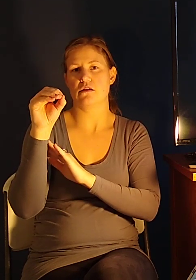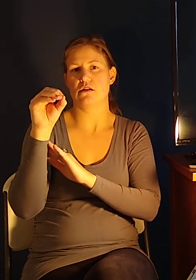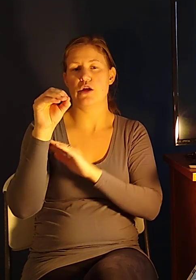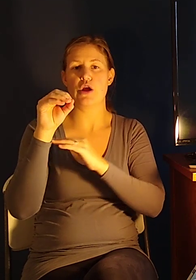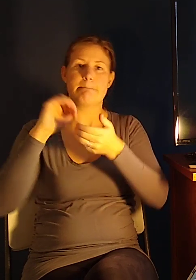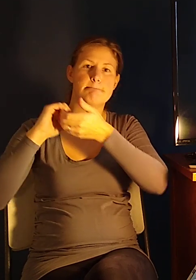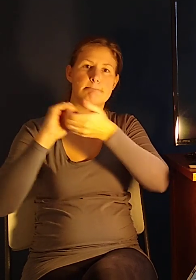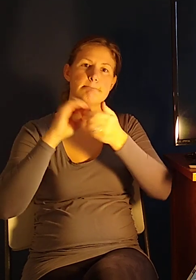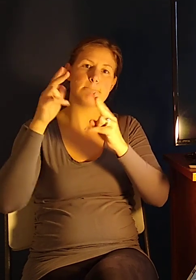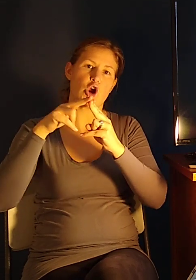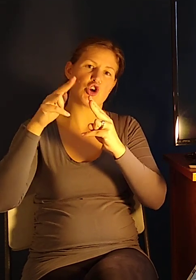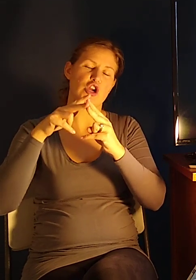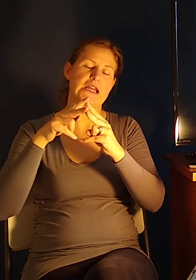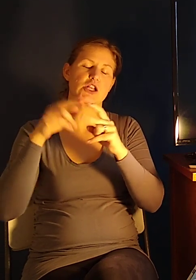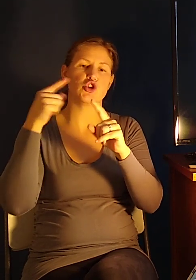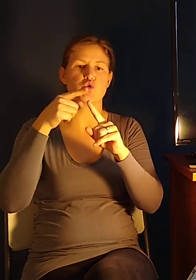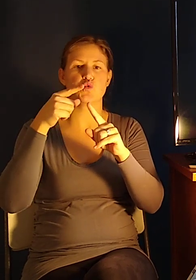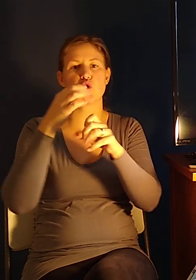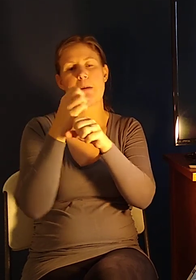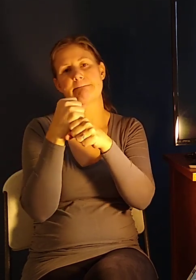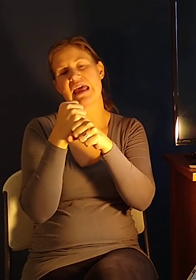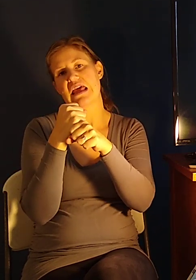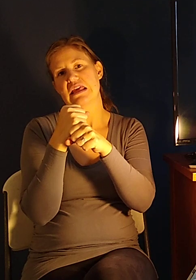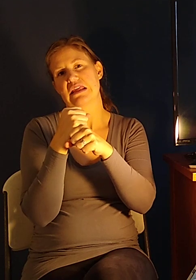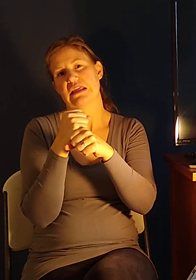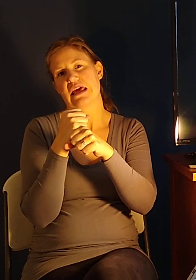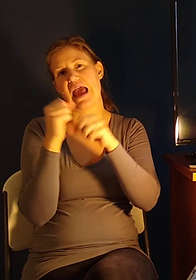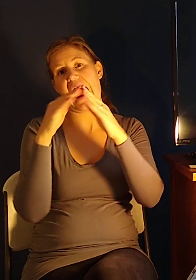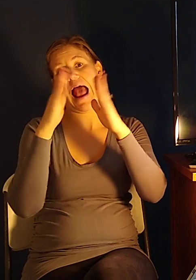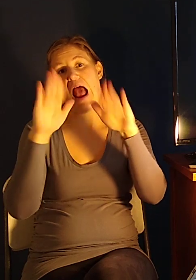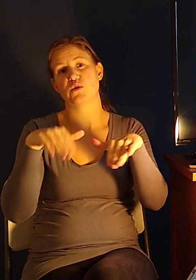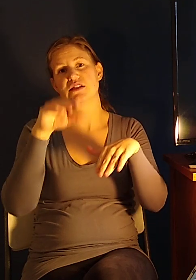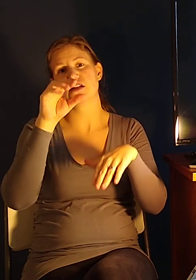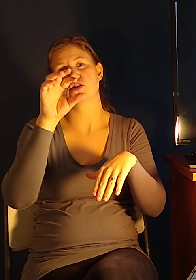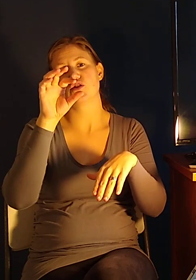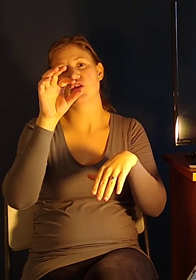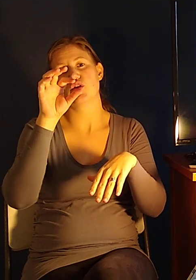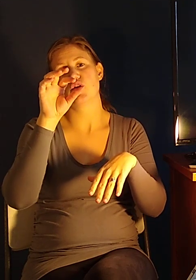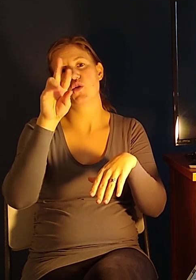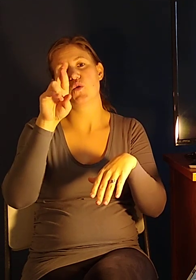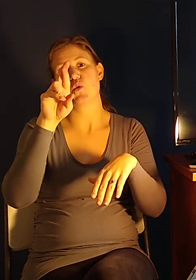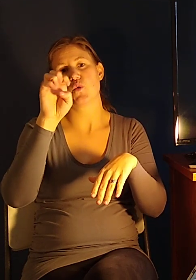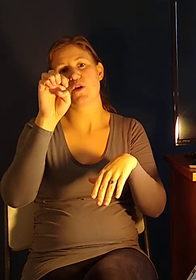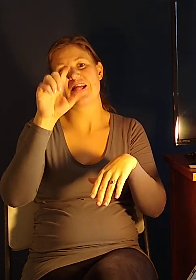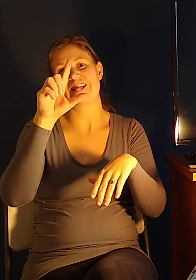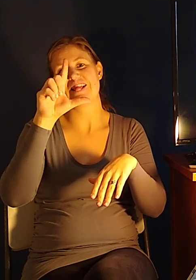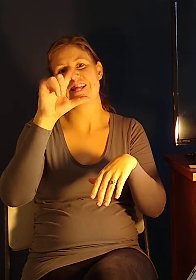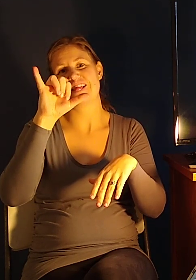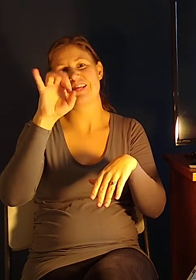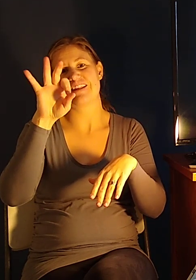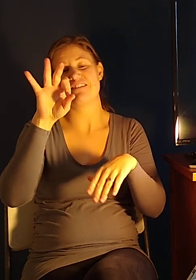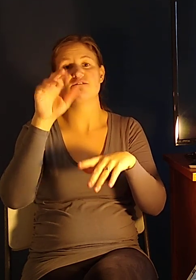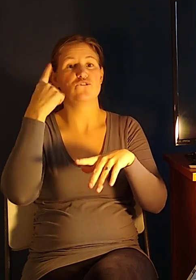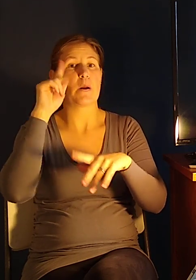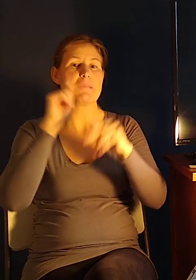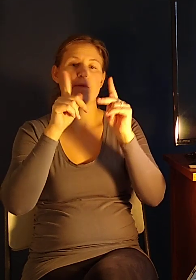partnering to create housing relief for those that were devastated during the